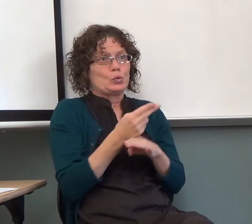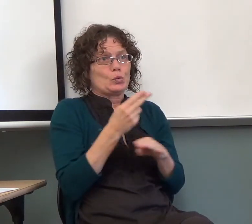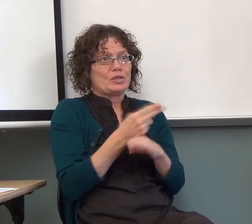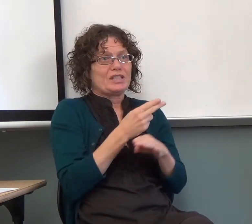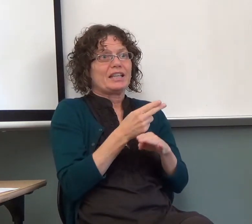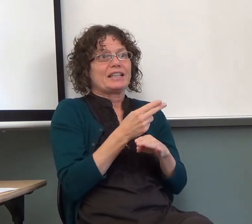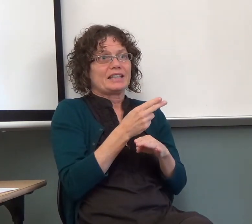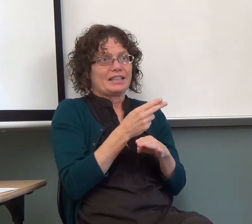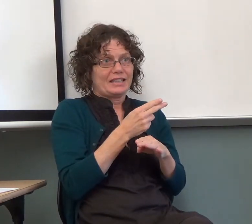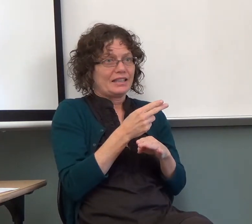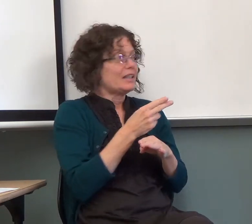subject.